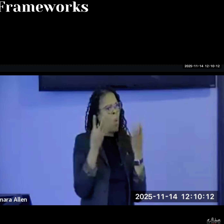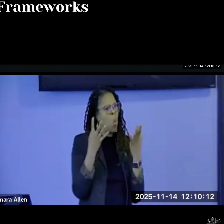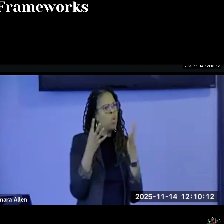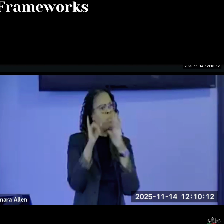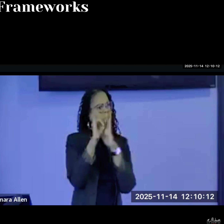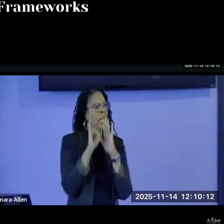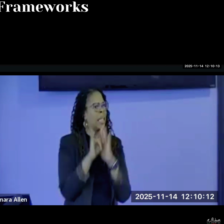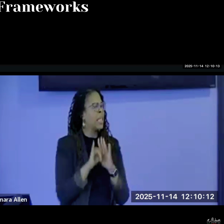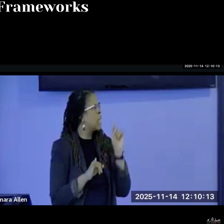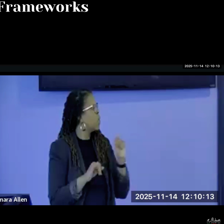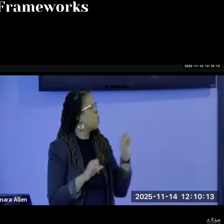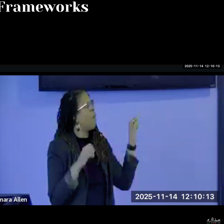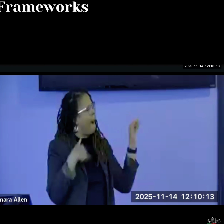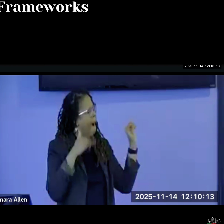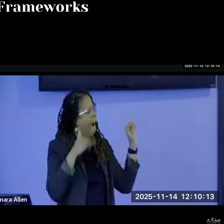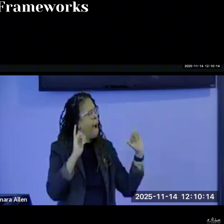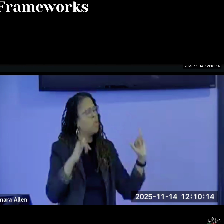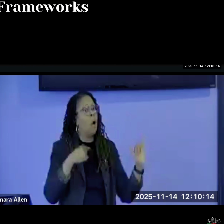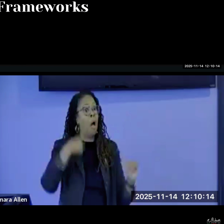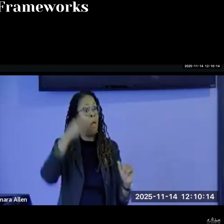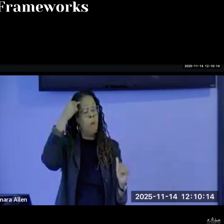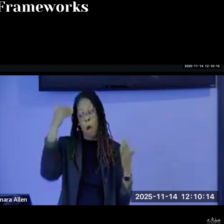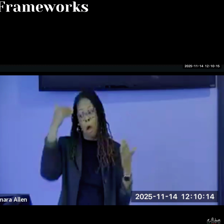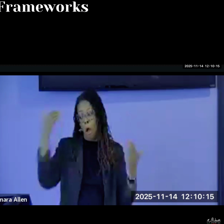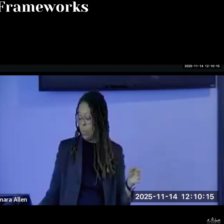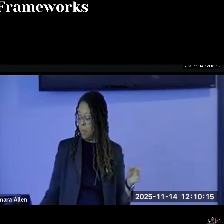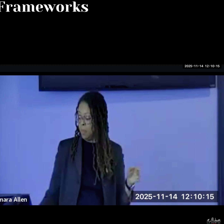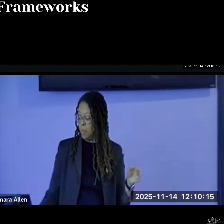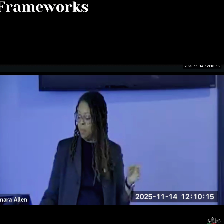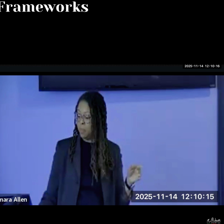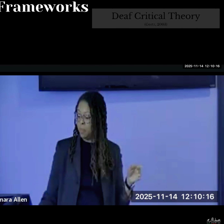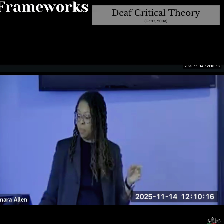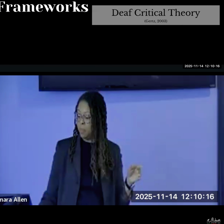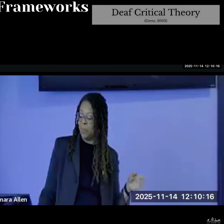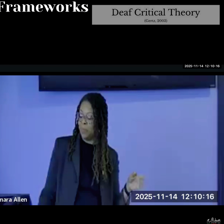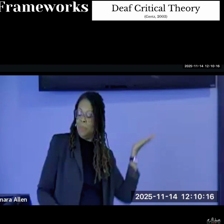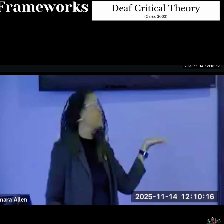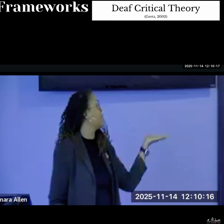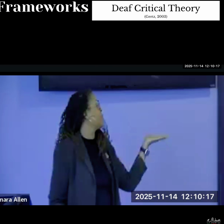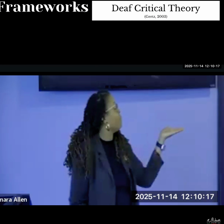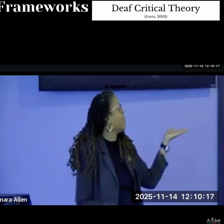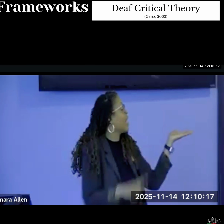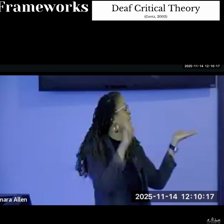those intersectionalities of those identities, and they cannot be ignored.